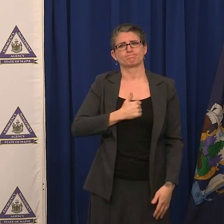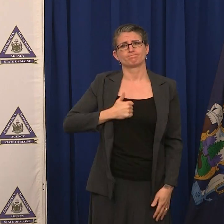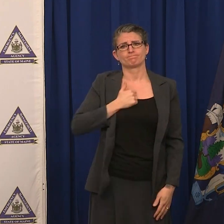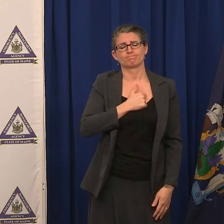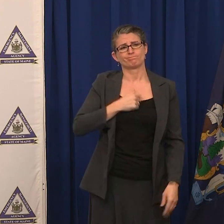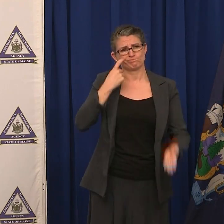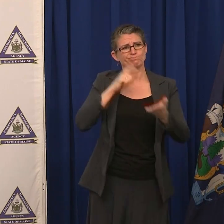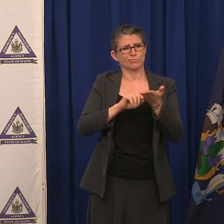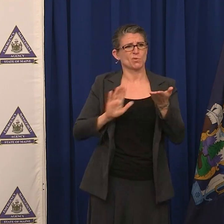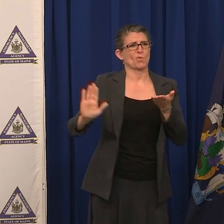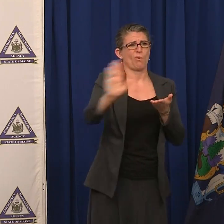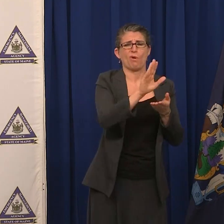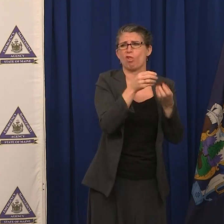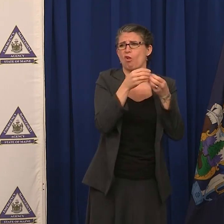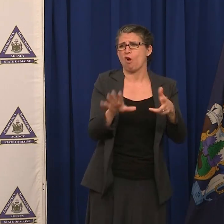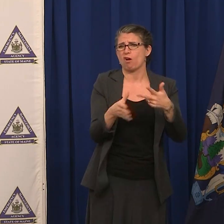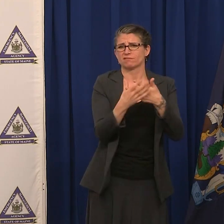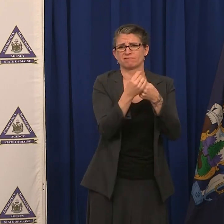grief.